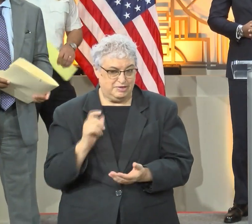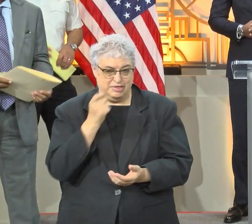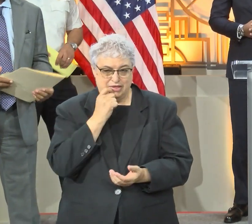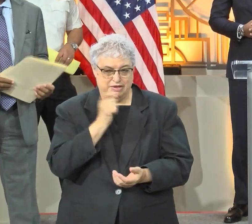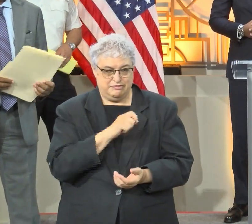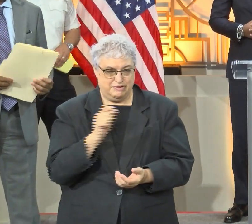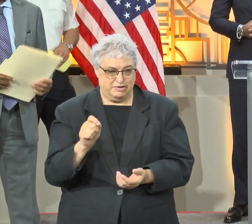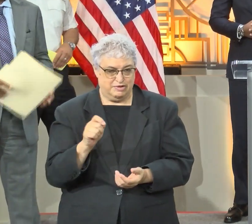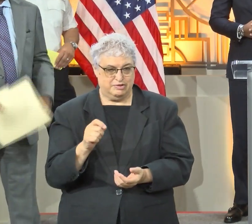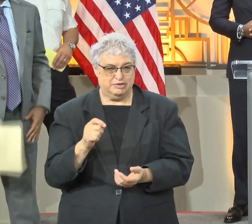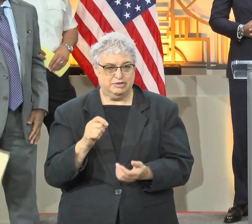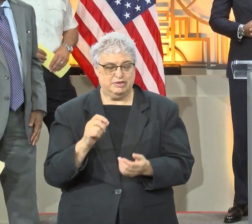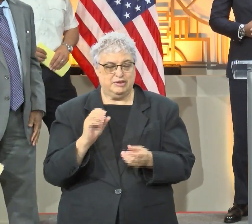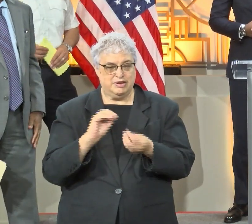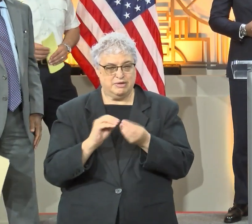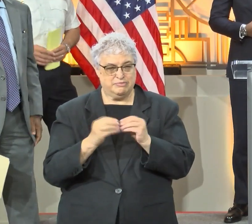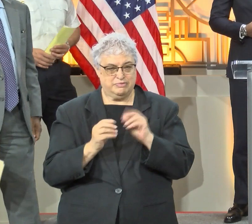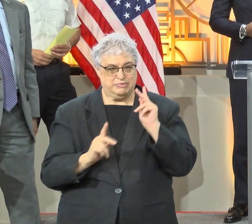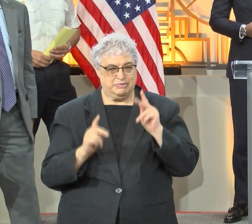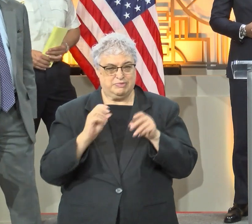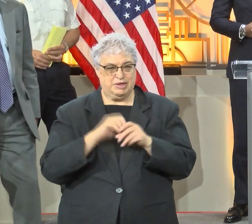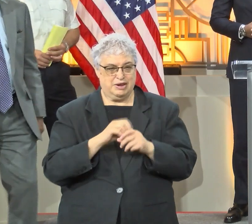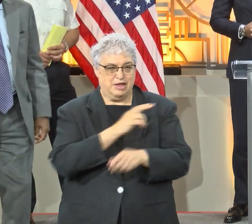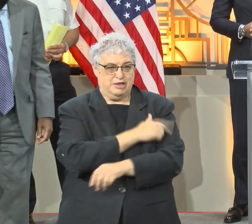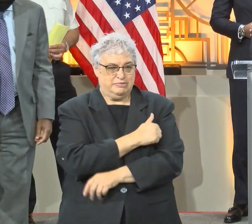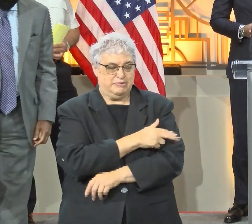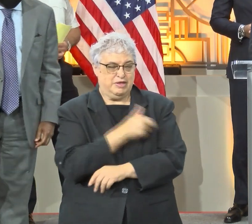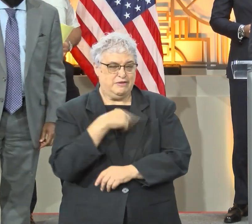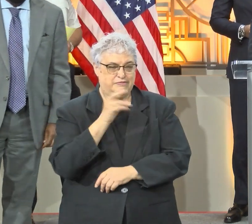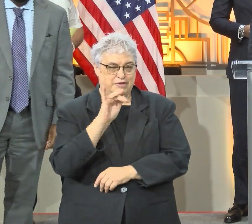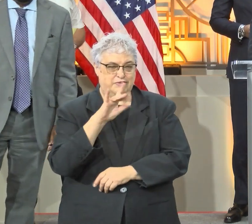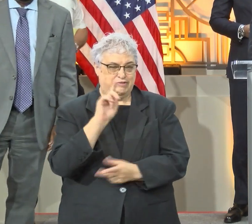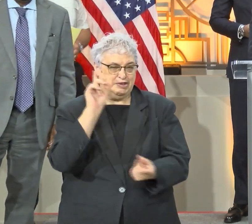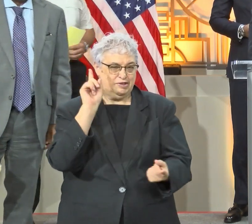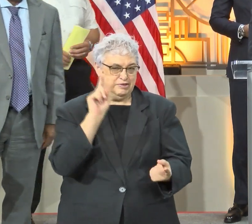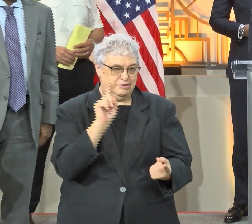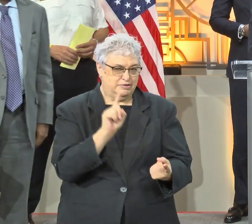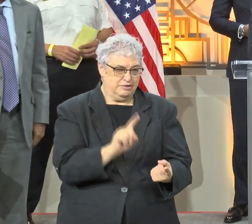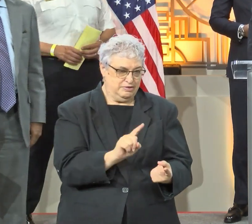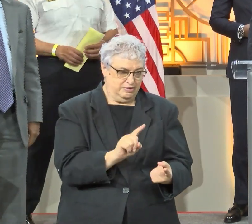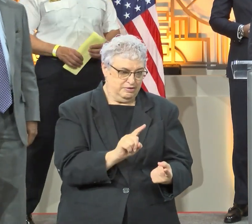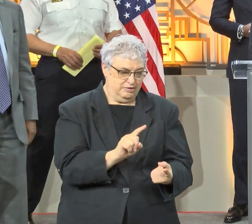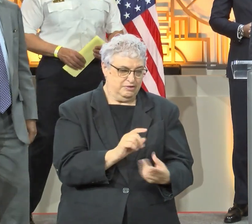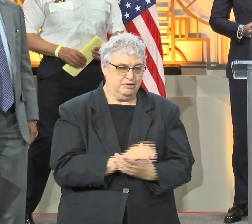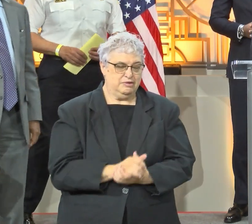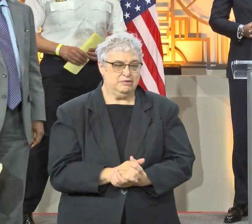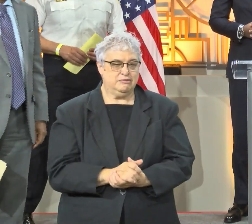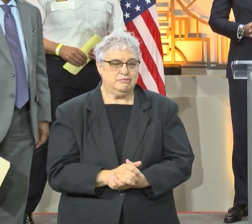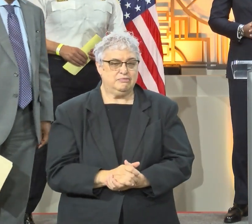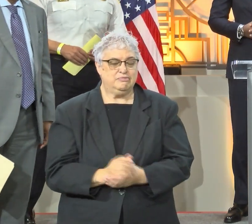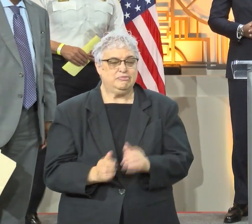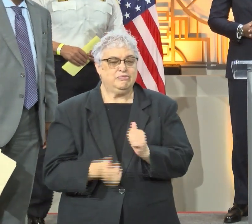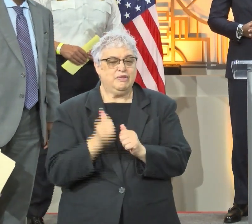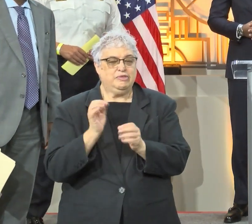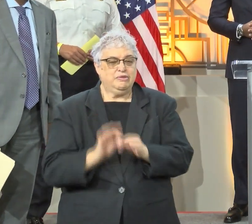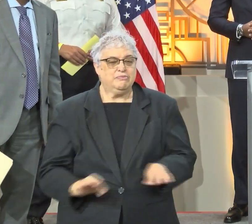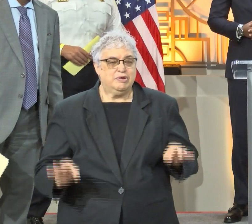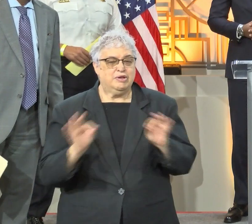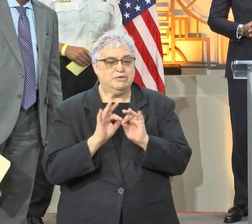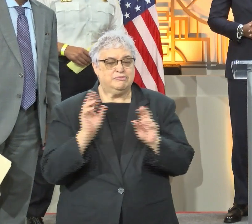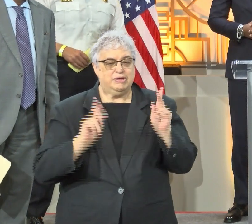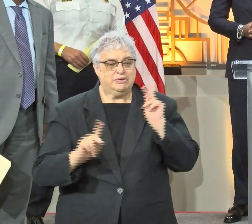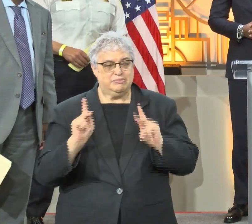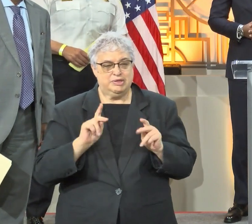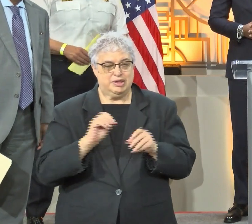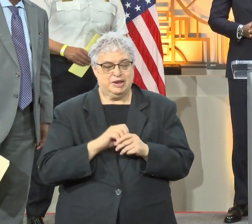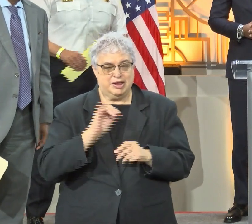in concert with that, the census, the number of patients in the hospital that have COVID disease is also falling. And probably most importantly, the percentage of folks that